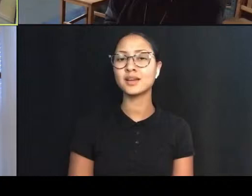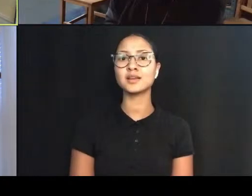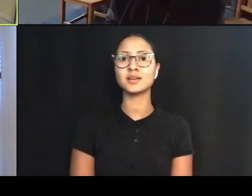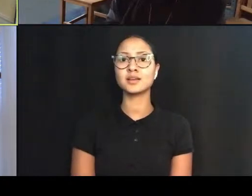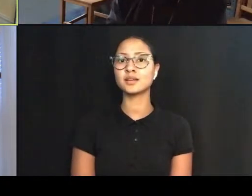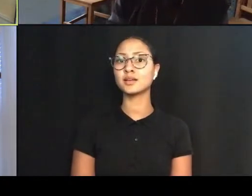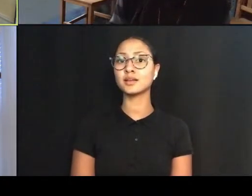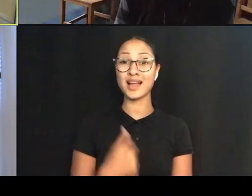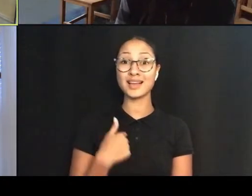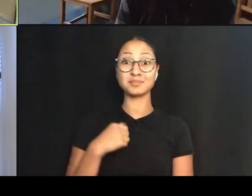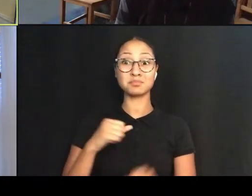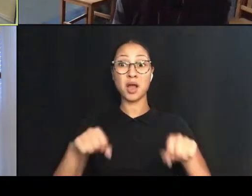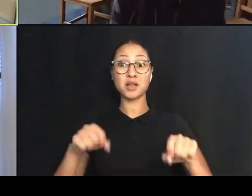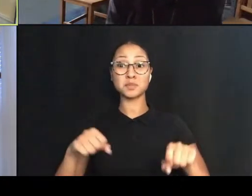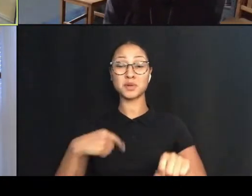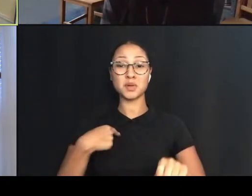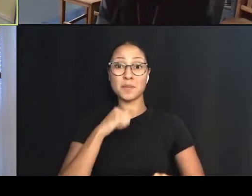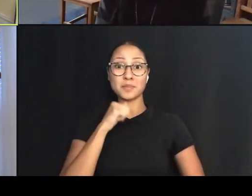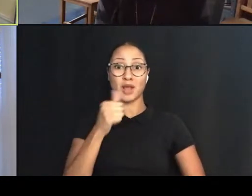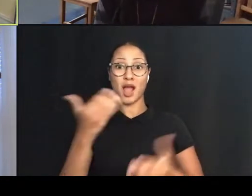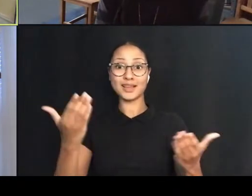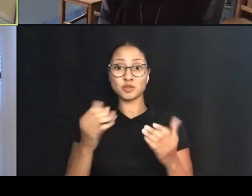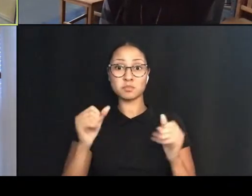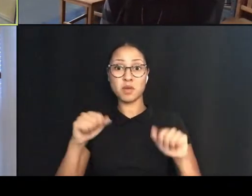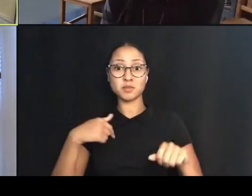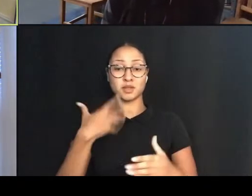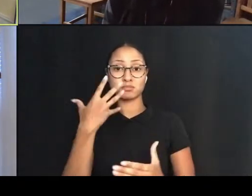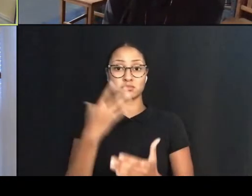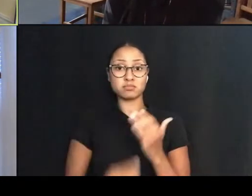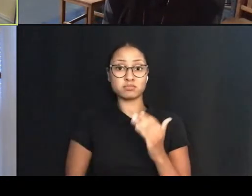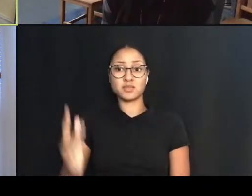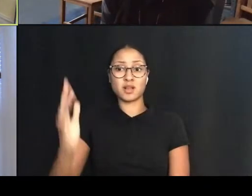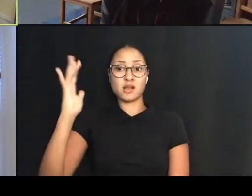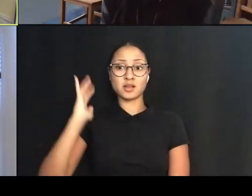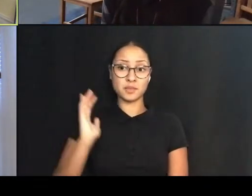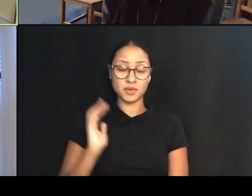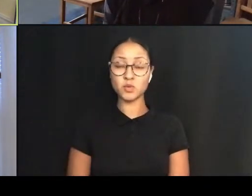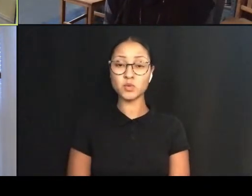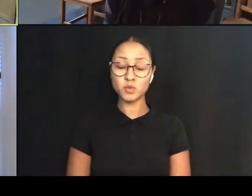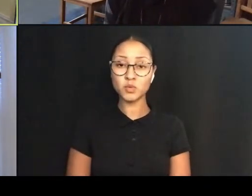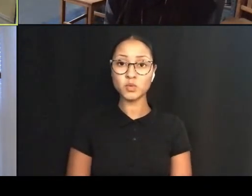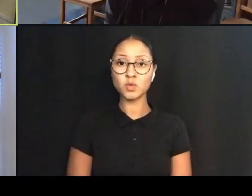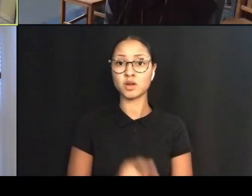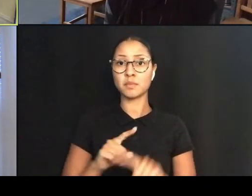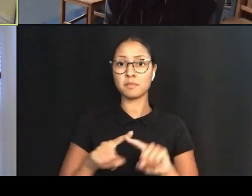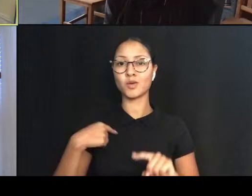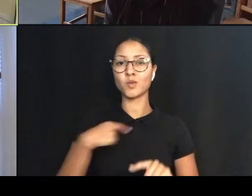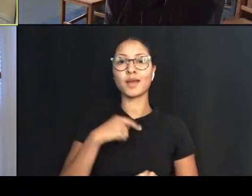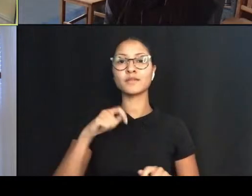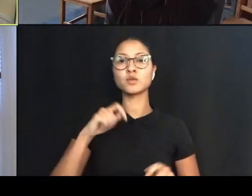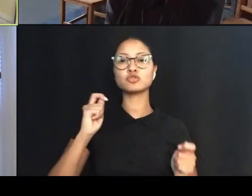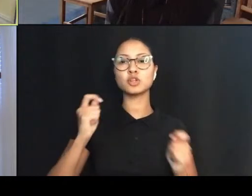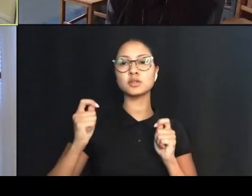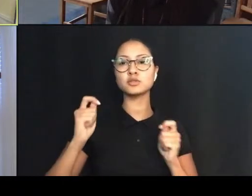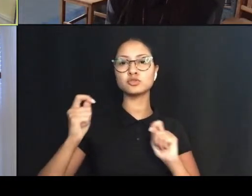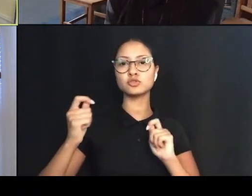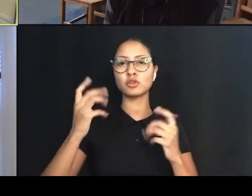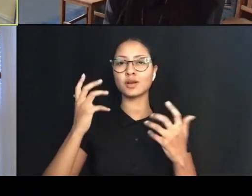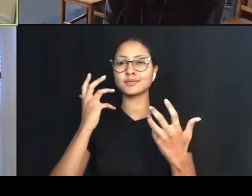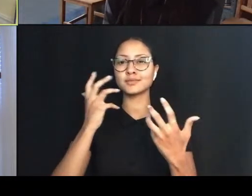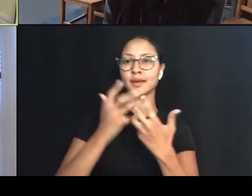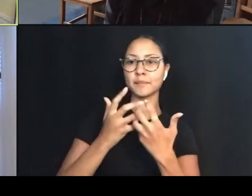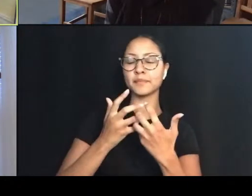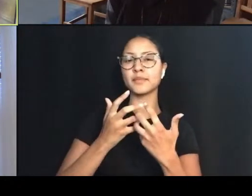is, yes, change is a part of tradition. Like that's what it is. And so if you're not moving with tradition that